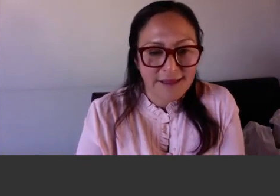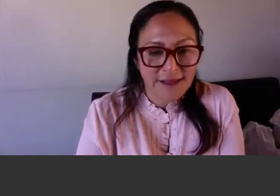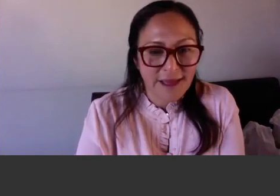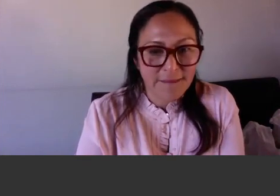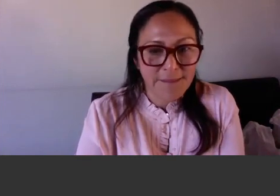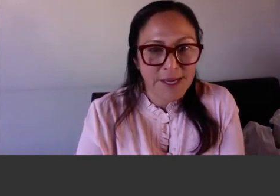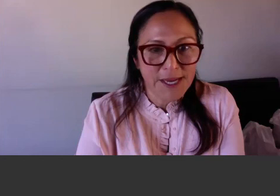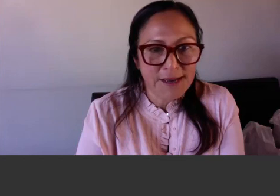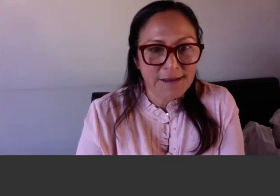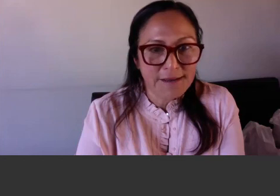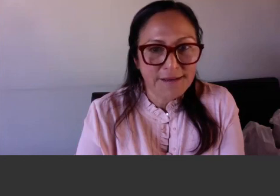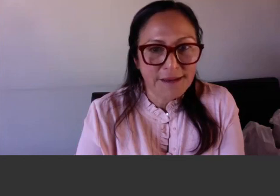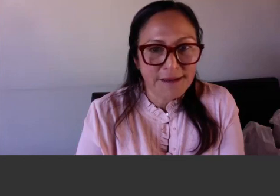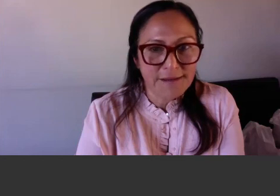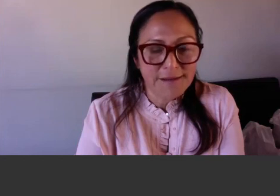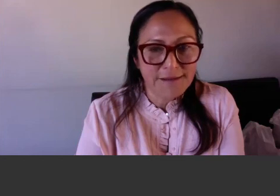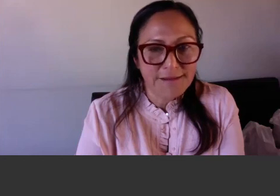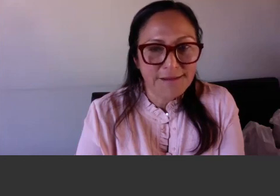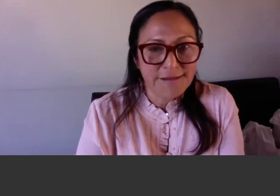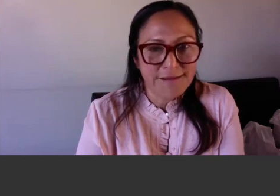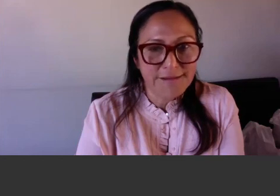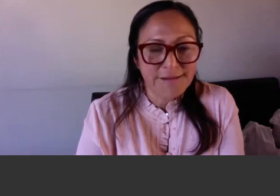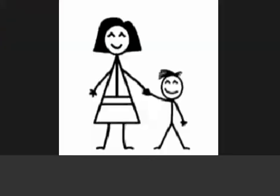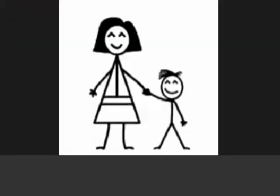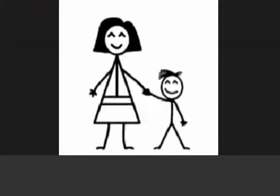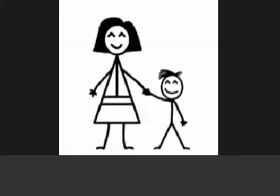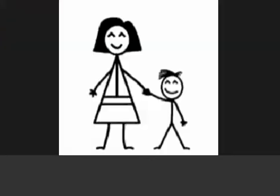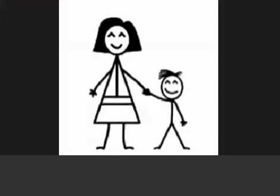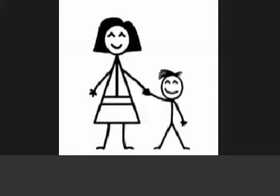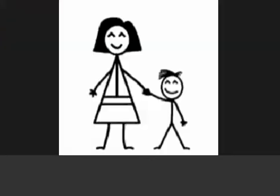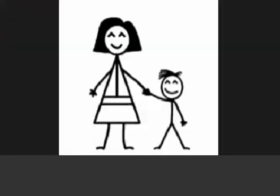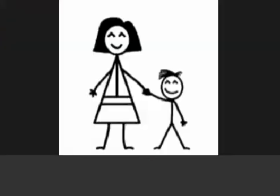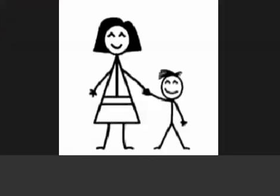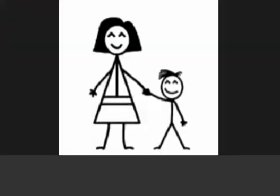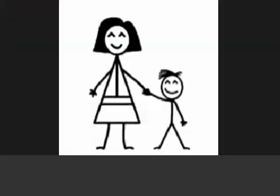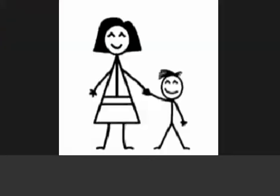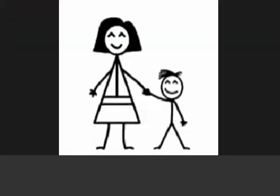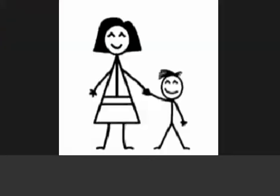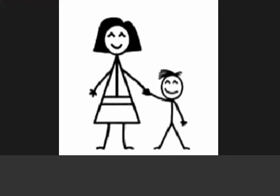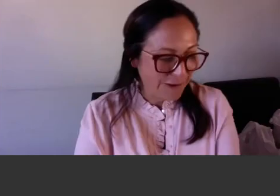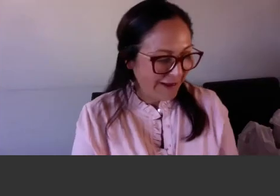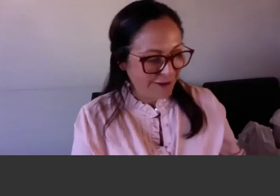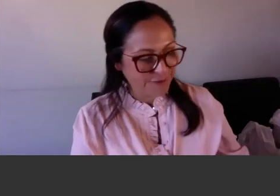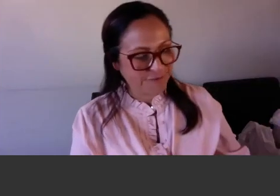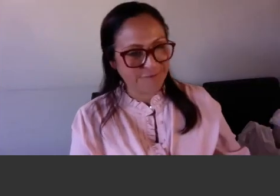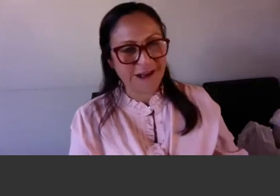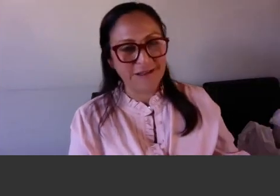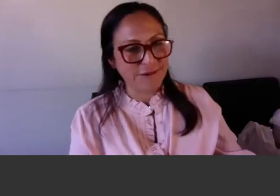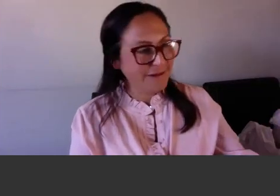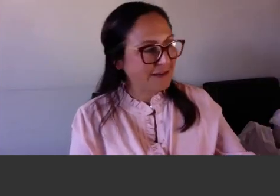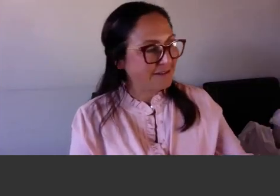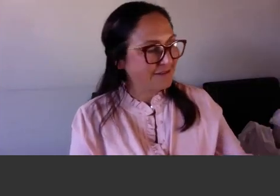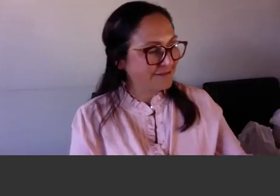And I think that might be it. Is it? Yes, that's the end of Oh, our top 25. oh, wow. We